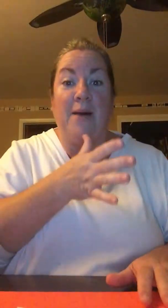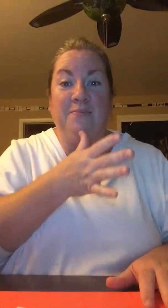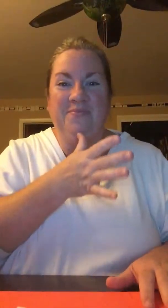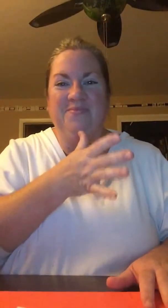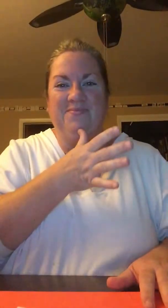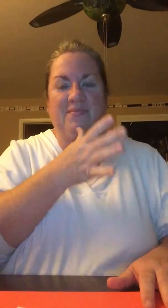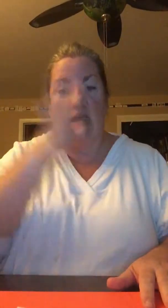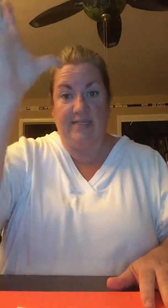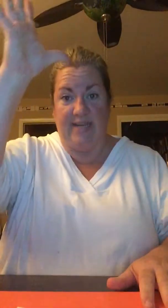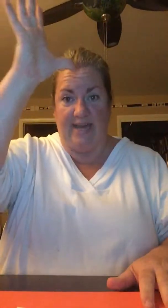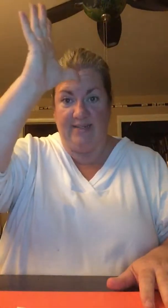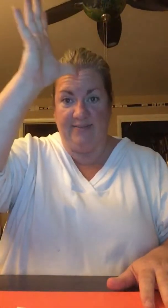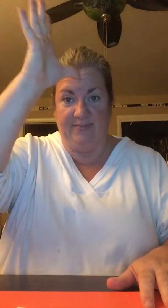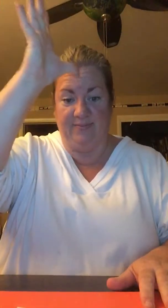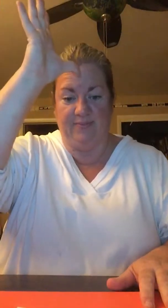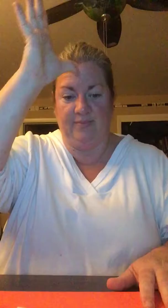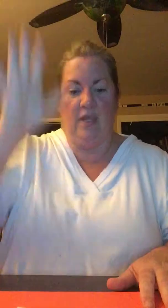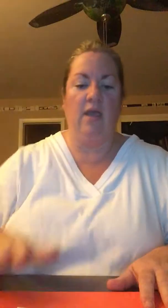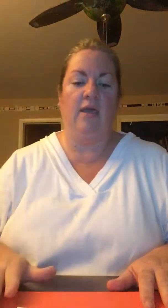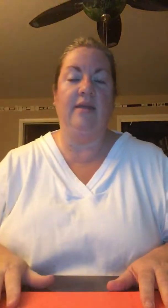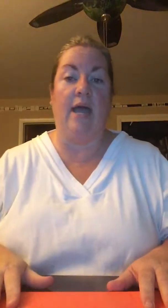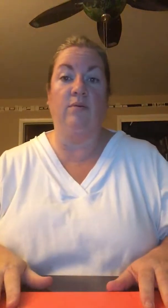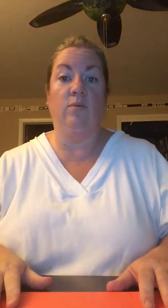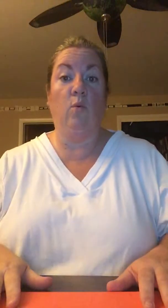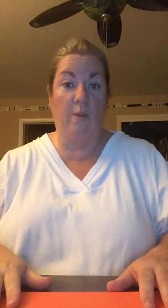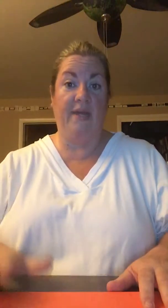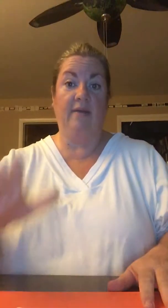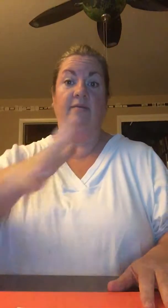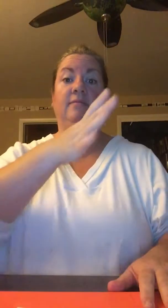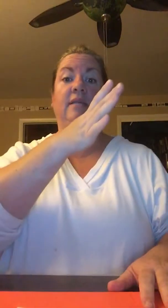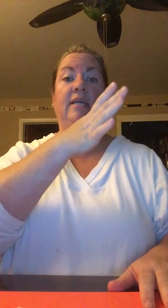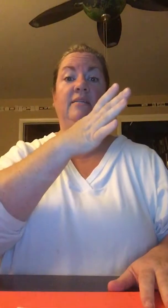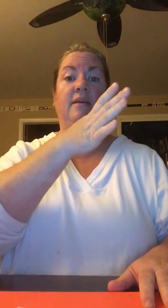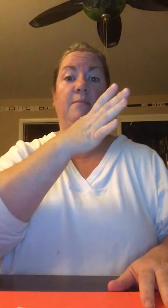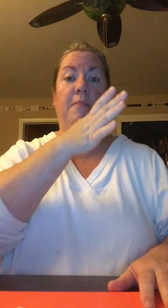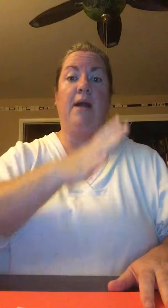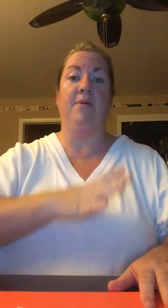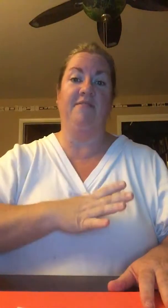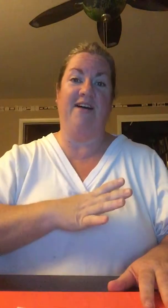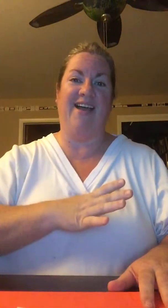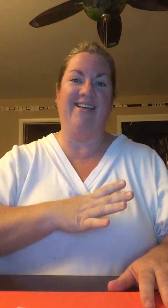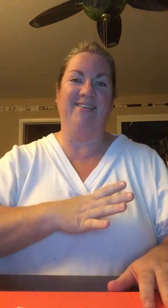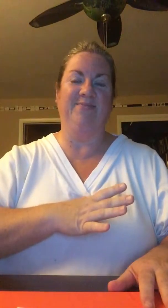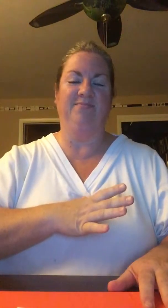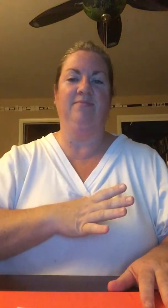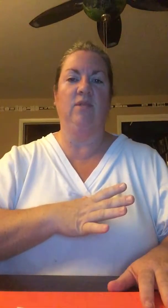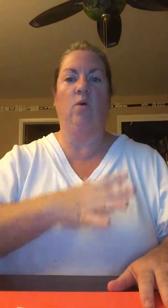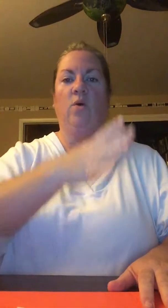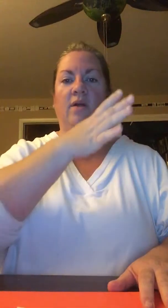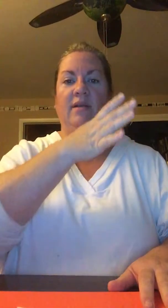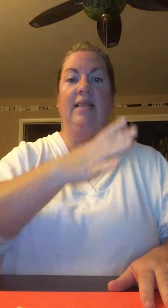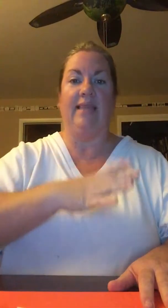Mom, dad. Now, woman is mom, fine, or